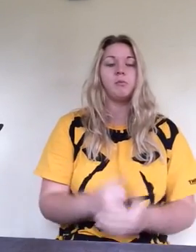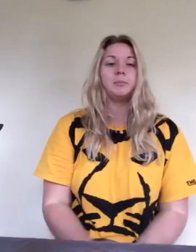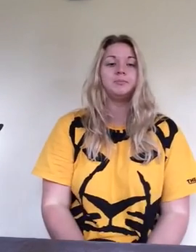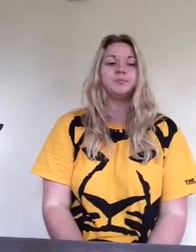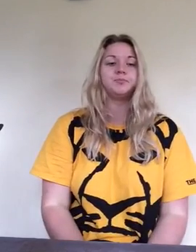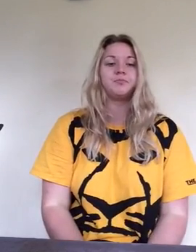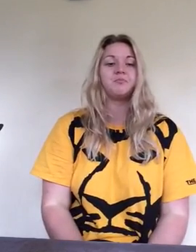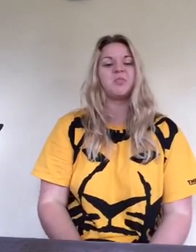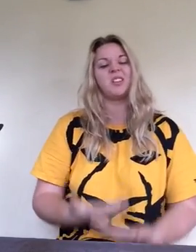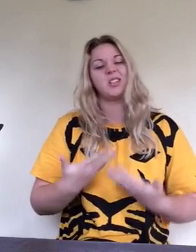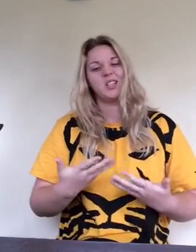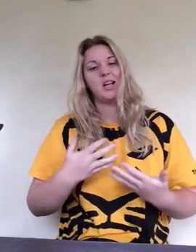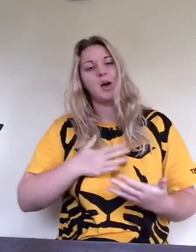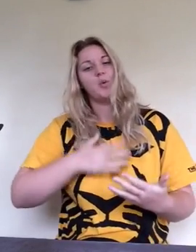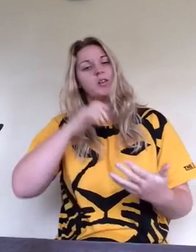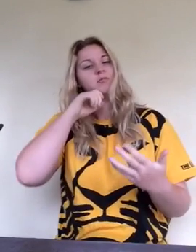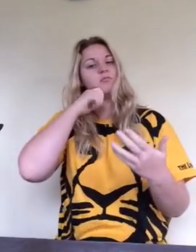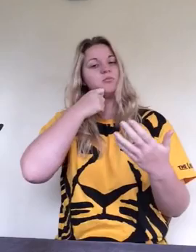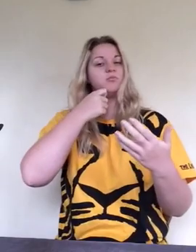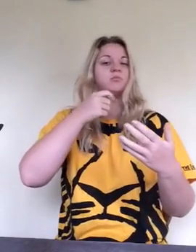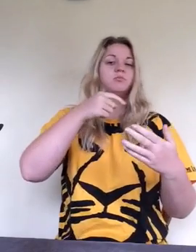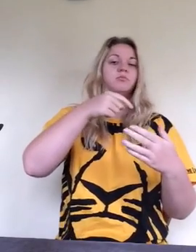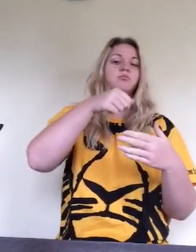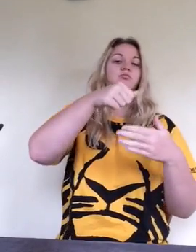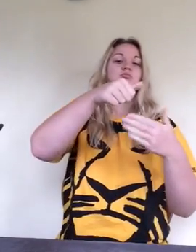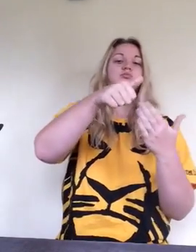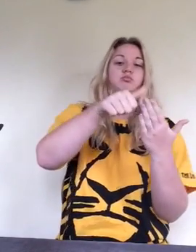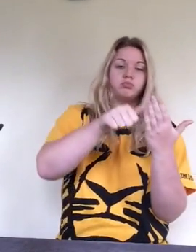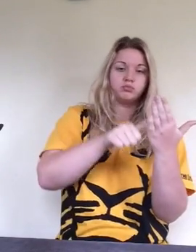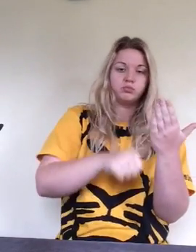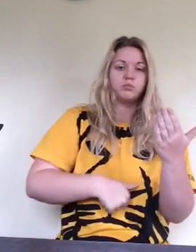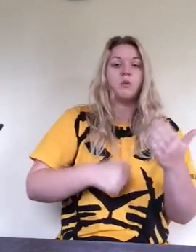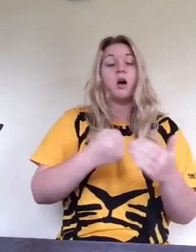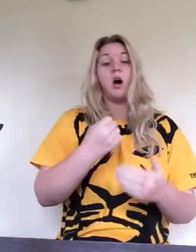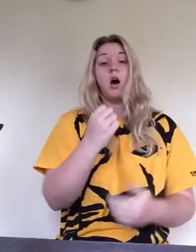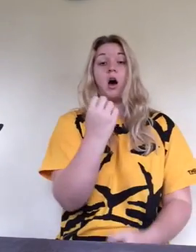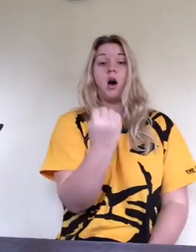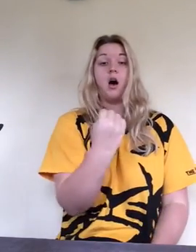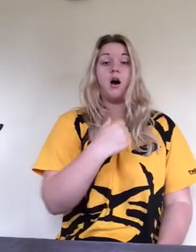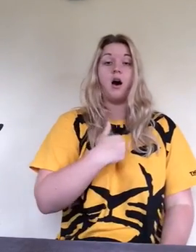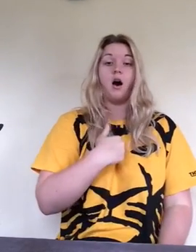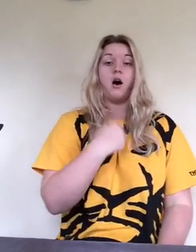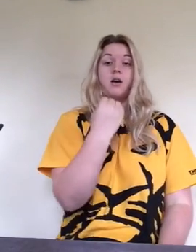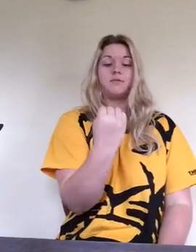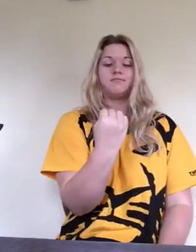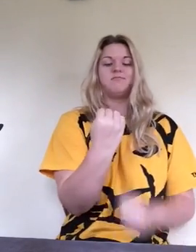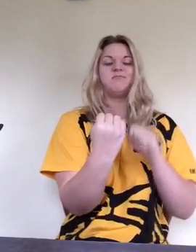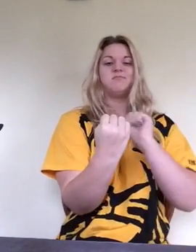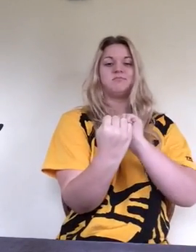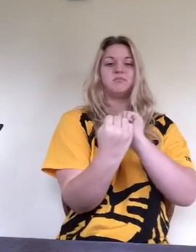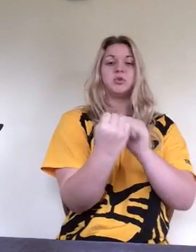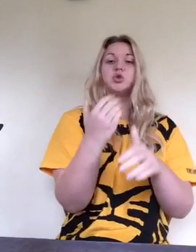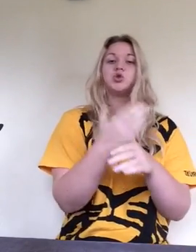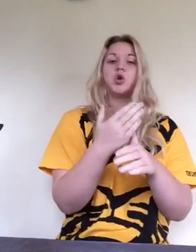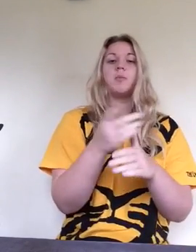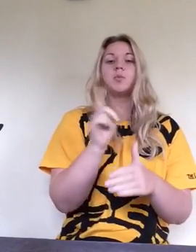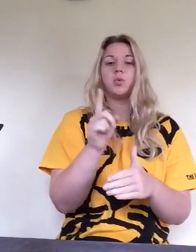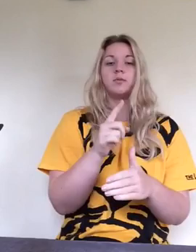of the heart, right? So jobs, and number one would be blood flow. And I'll write